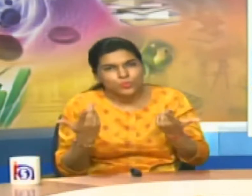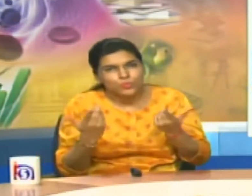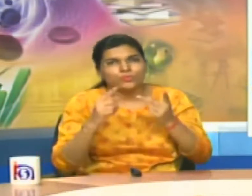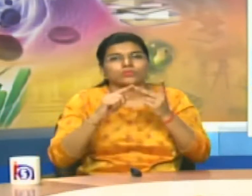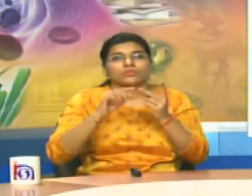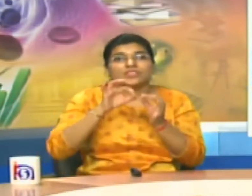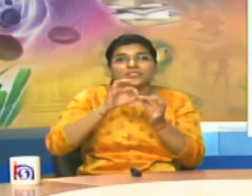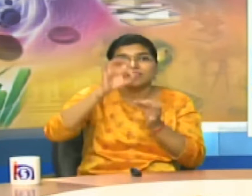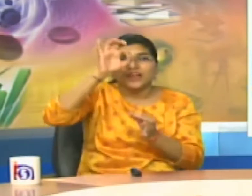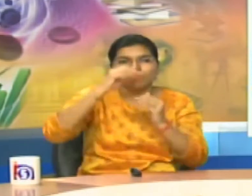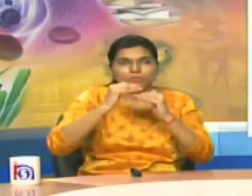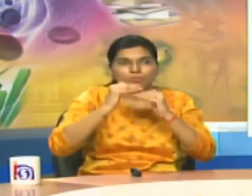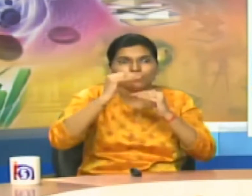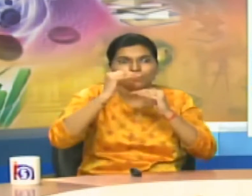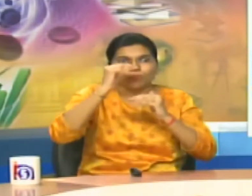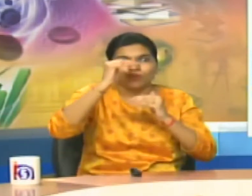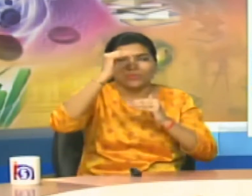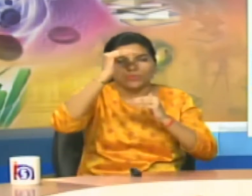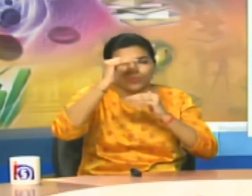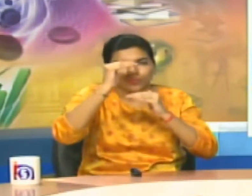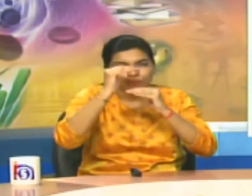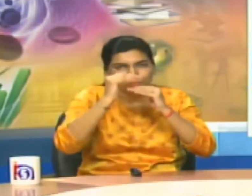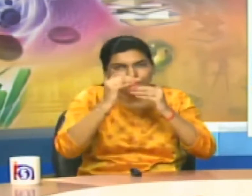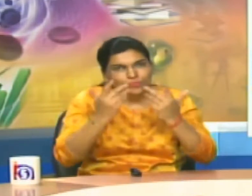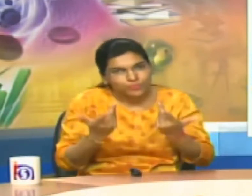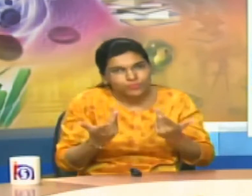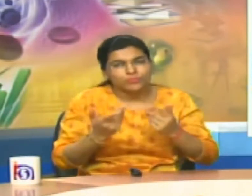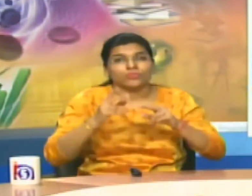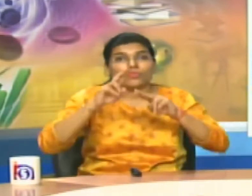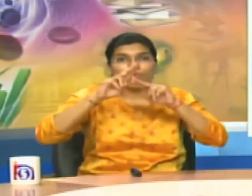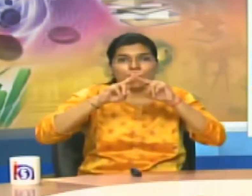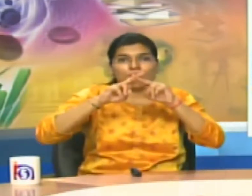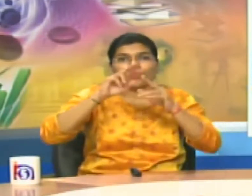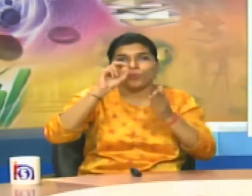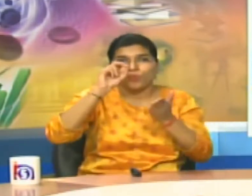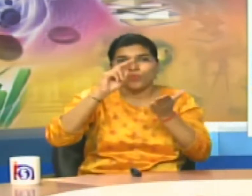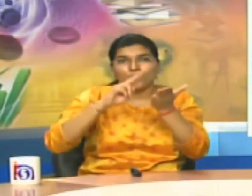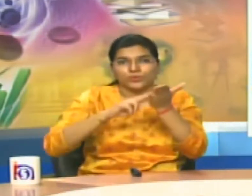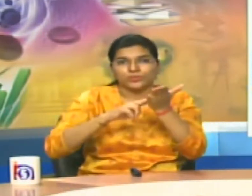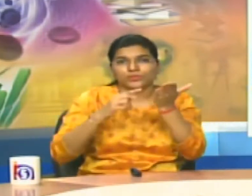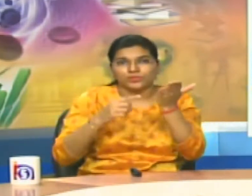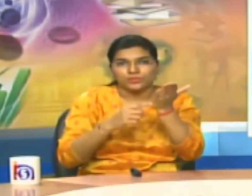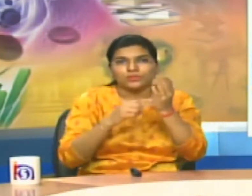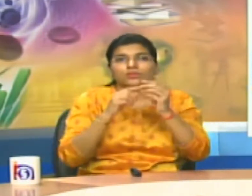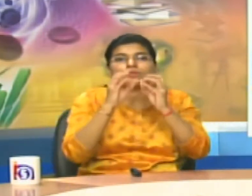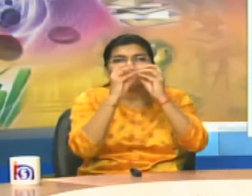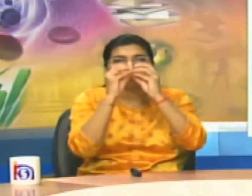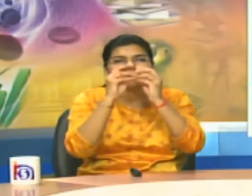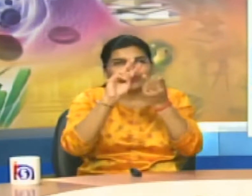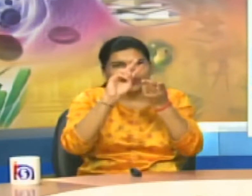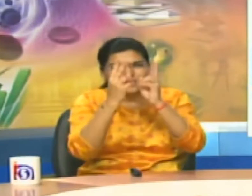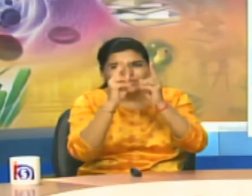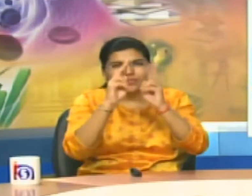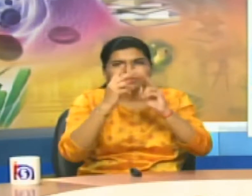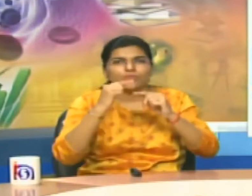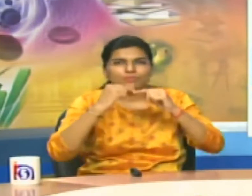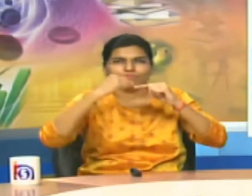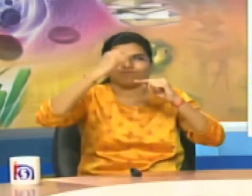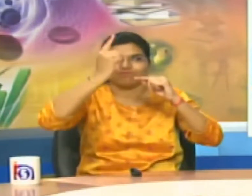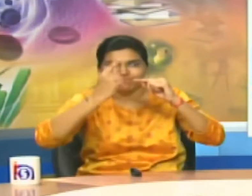You can see the numbers, some alphabets number, you can increase the size, you can decrease the size. That is font, you